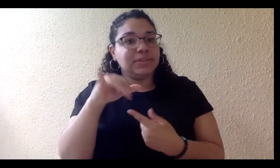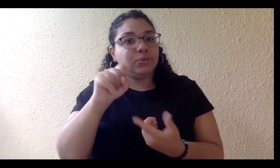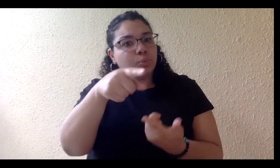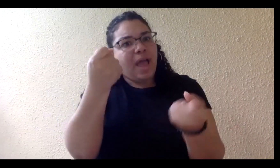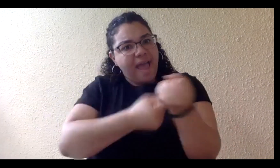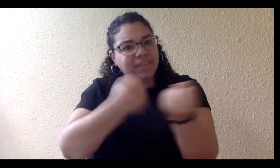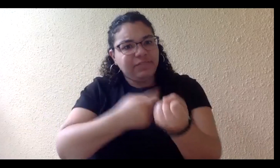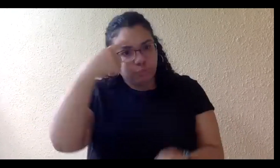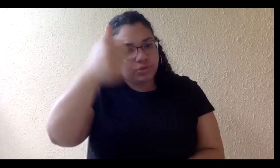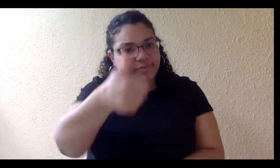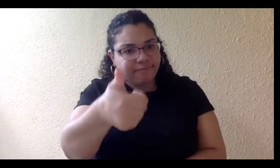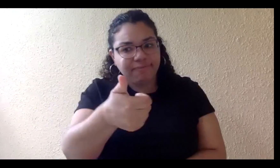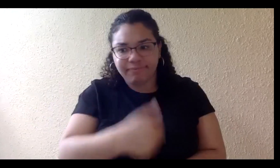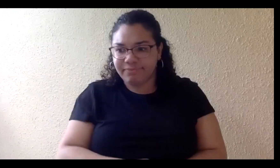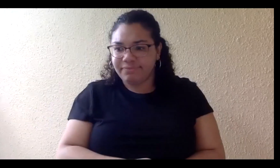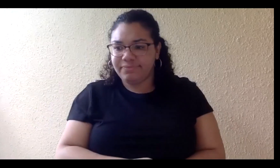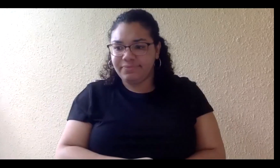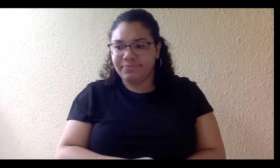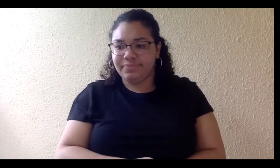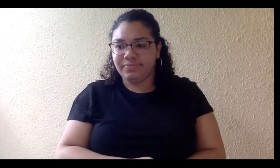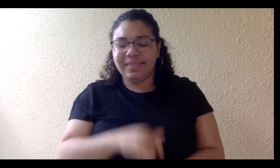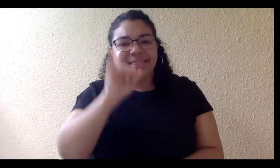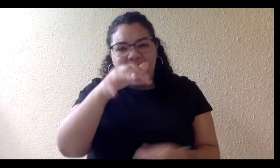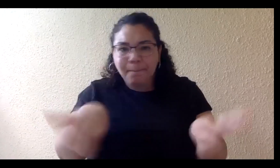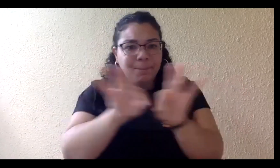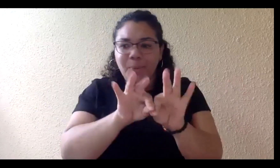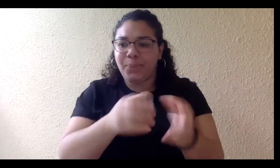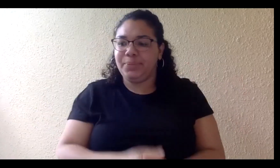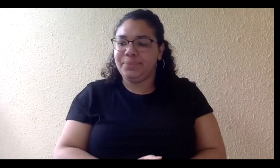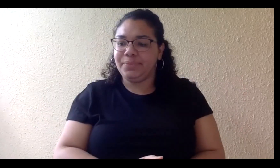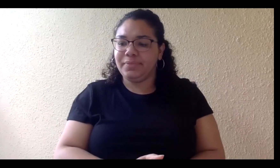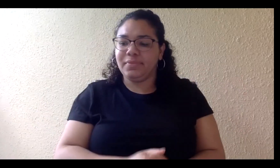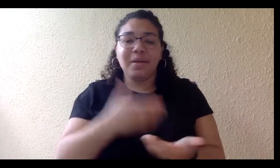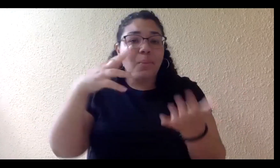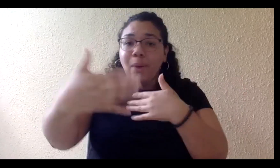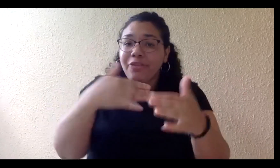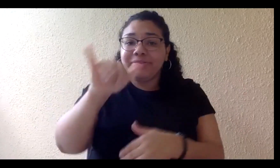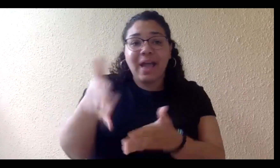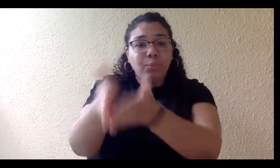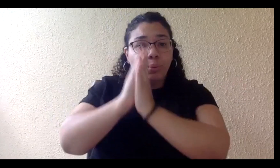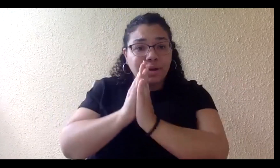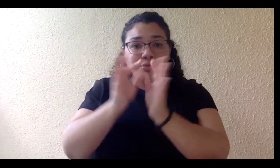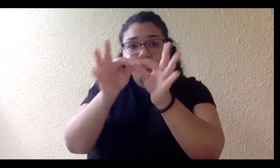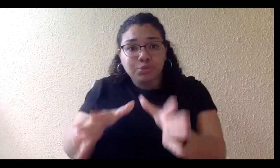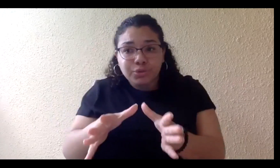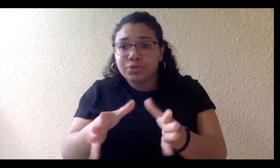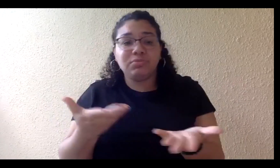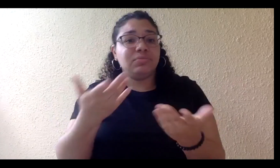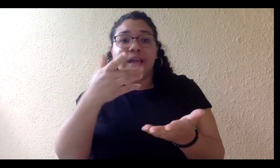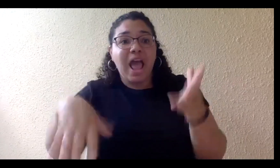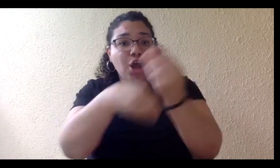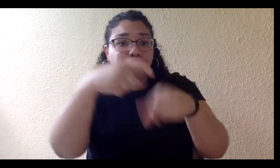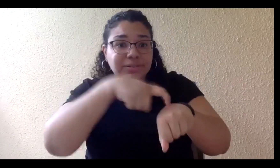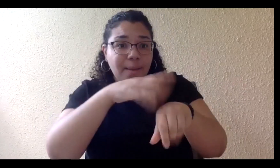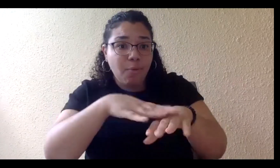So my message to you is to advocate for yourselves. That's so important. Whether that